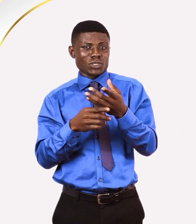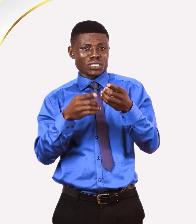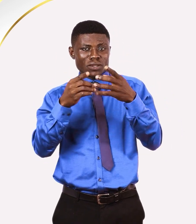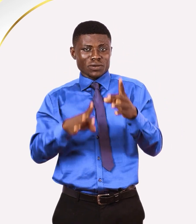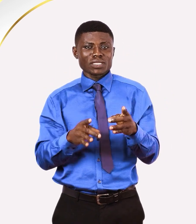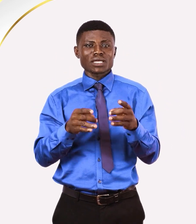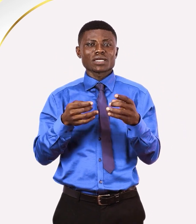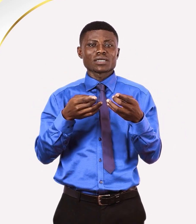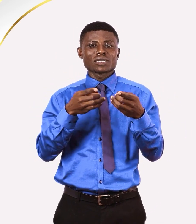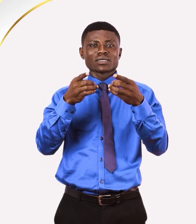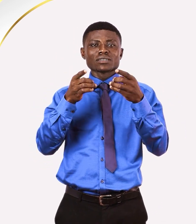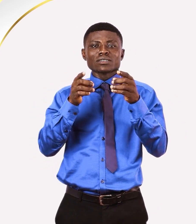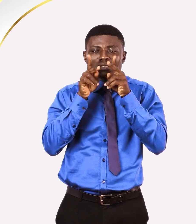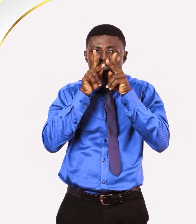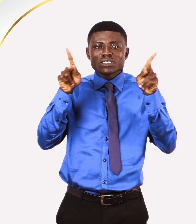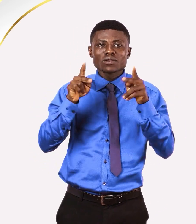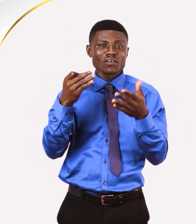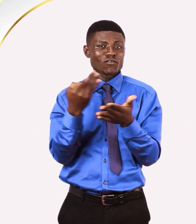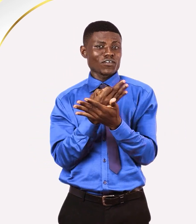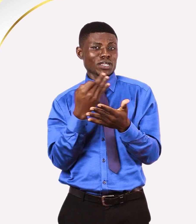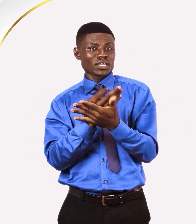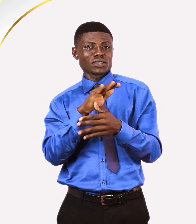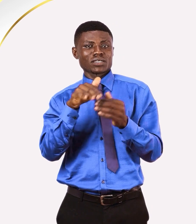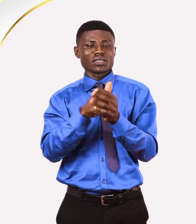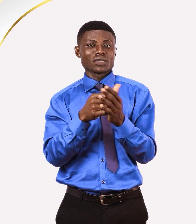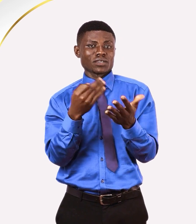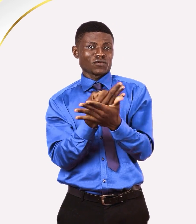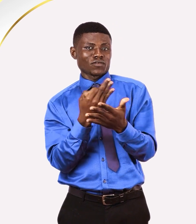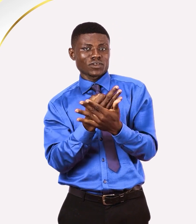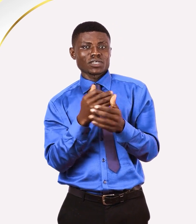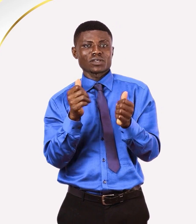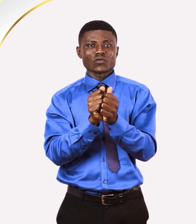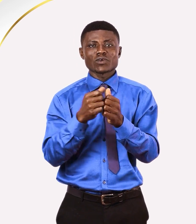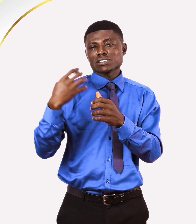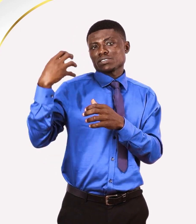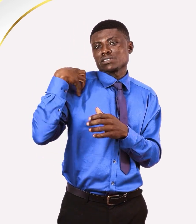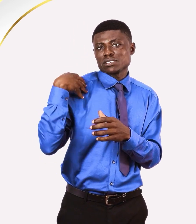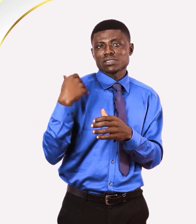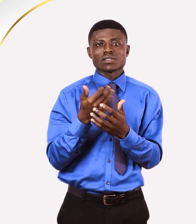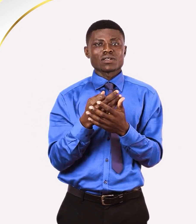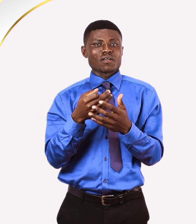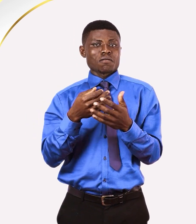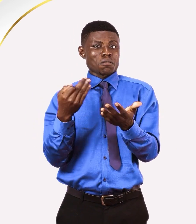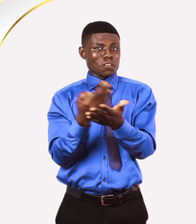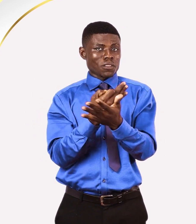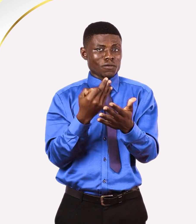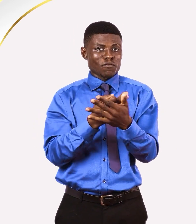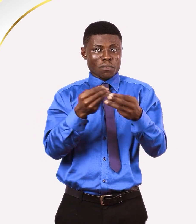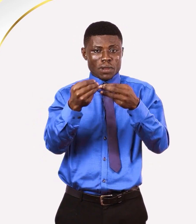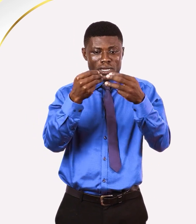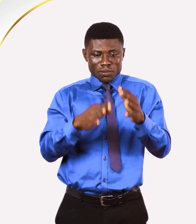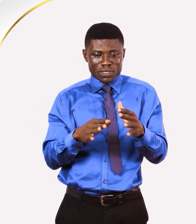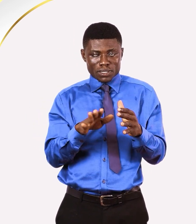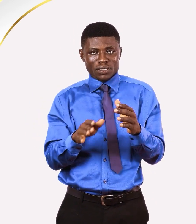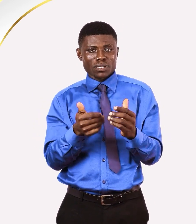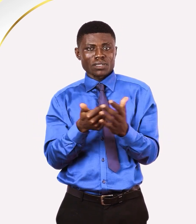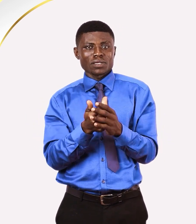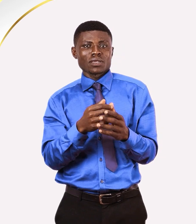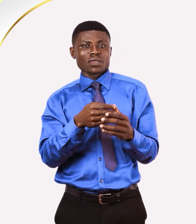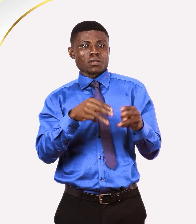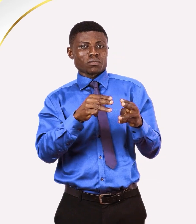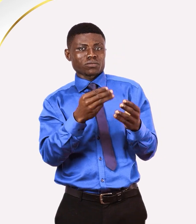Deputy Director General, Finance, Finance and Capital, Funds